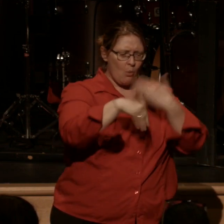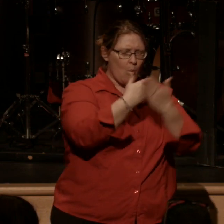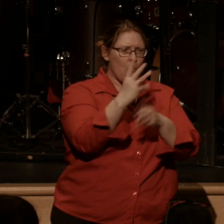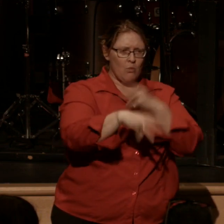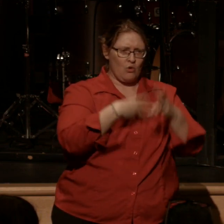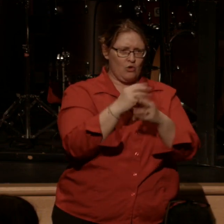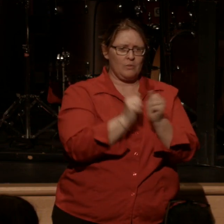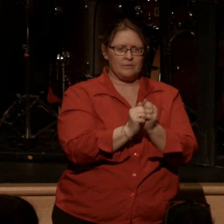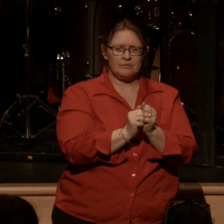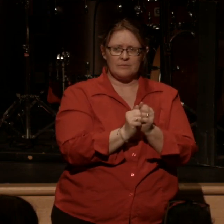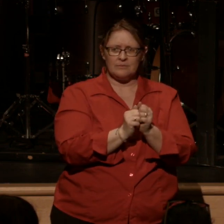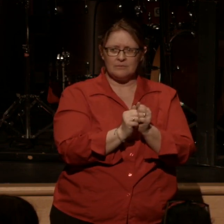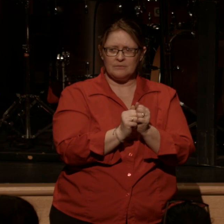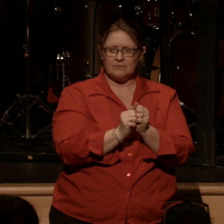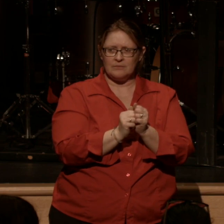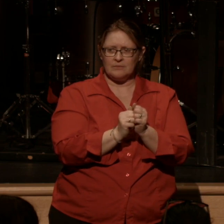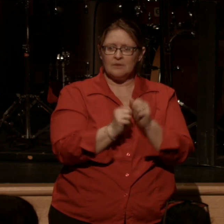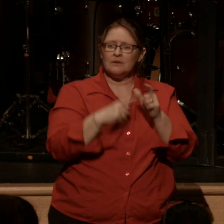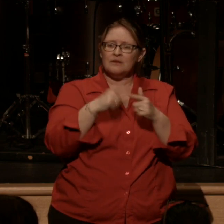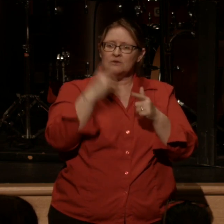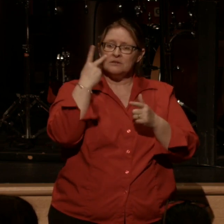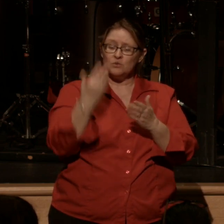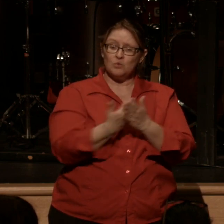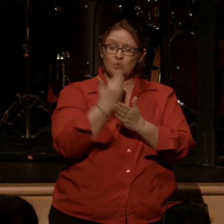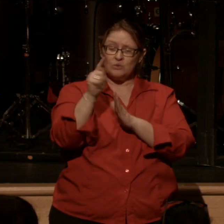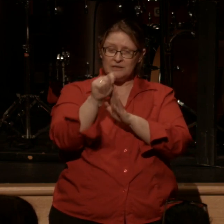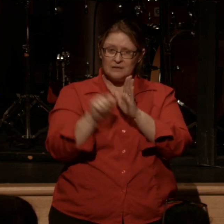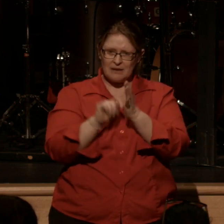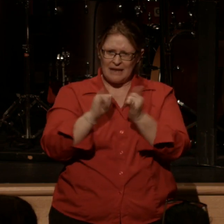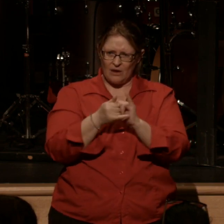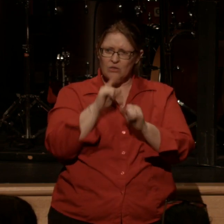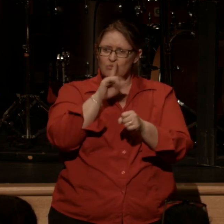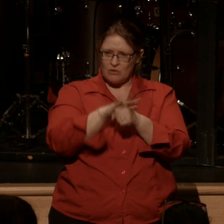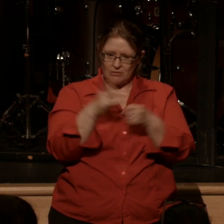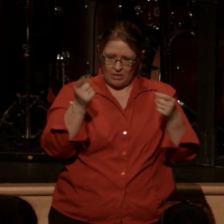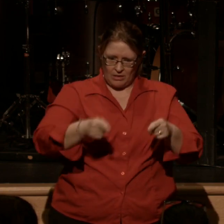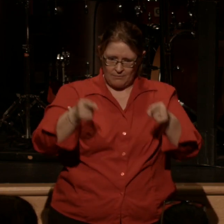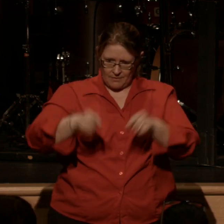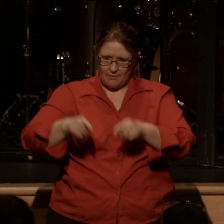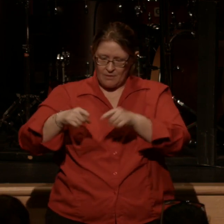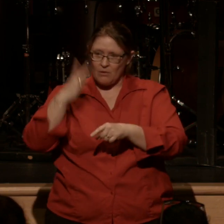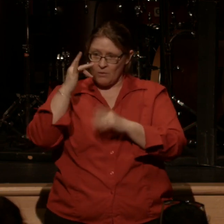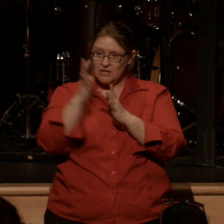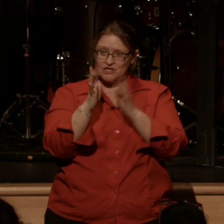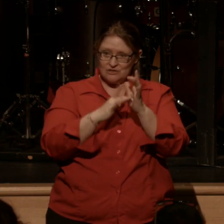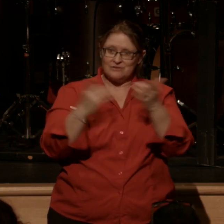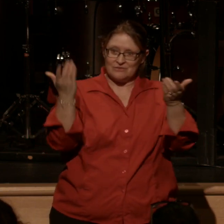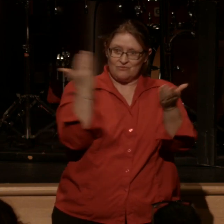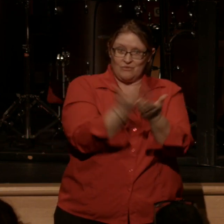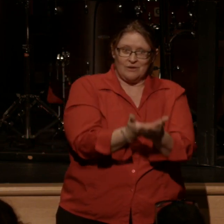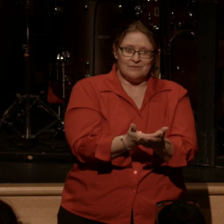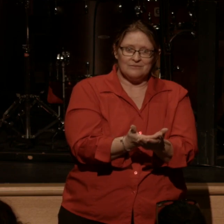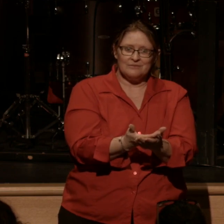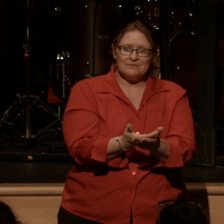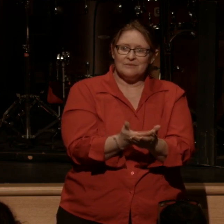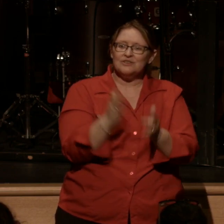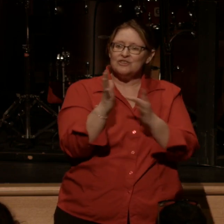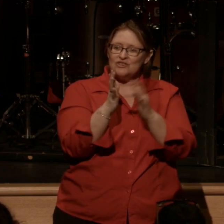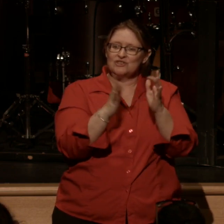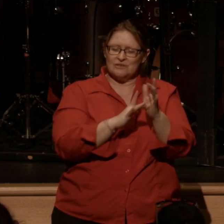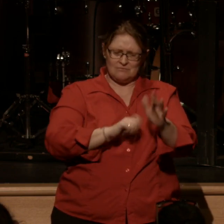world. So then we see in the New Testament how these promises come true because Jesus came. And then